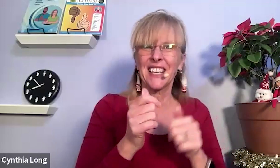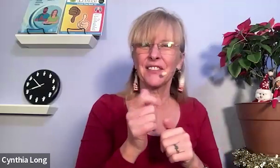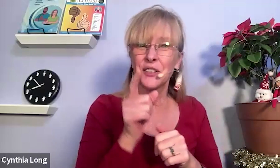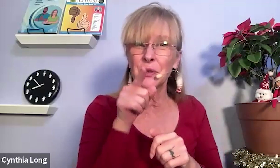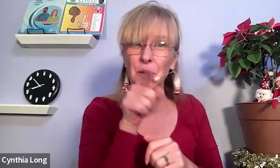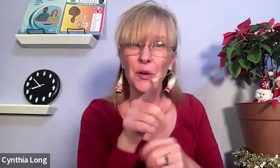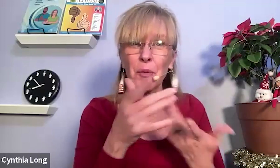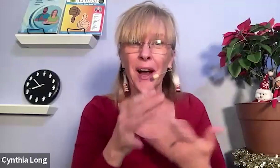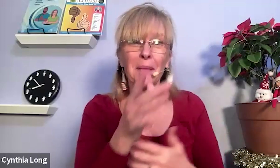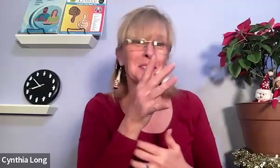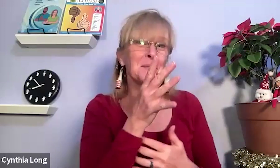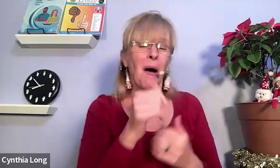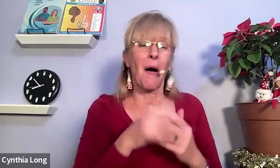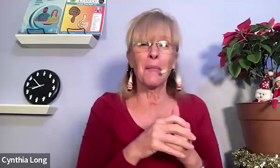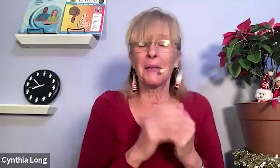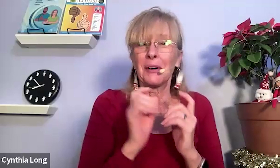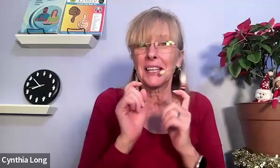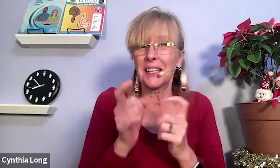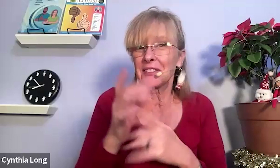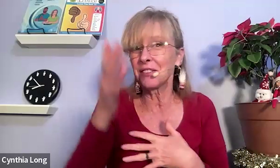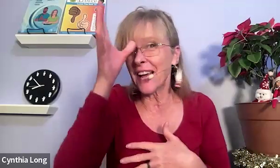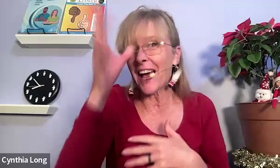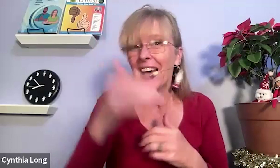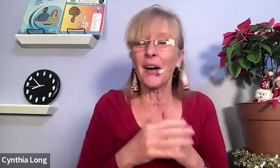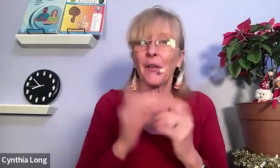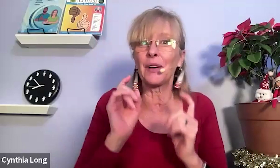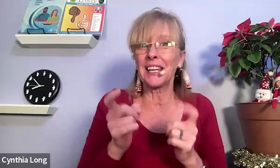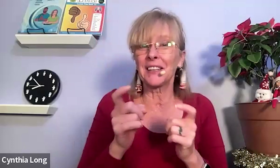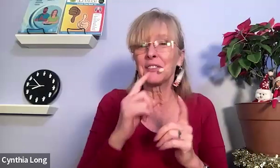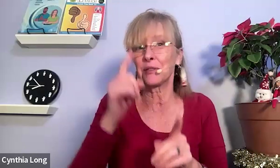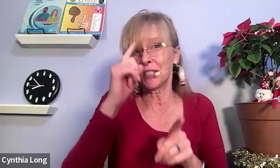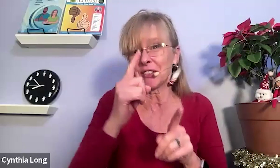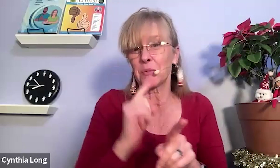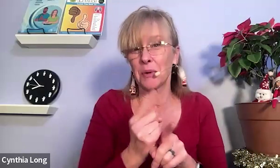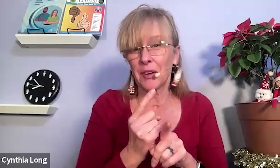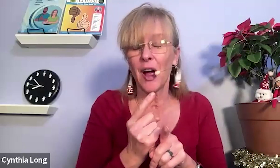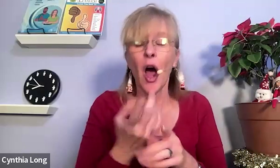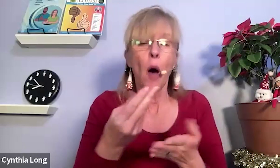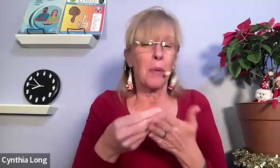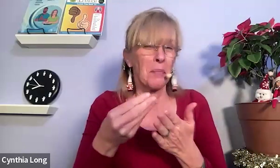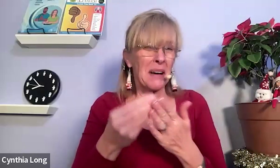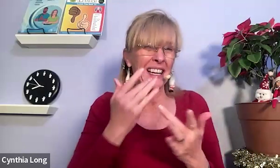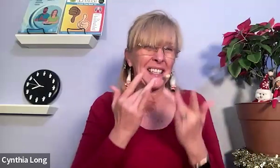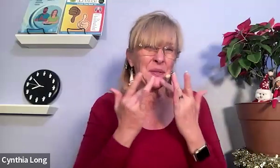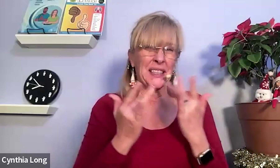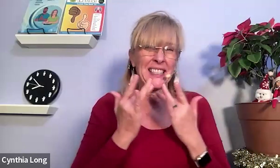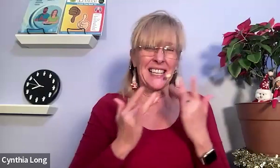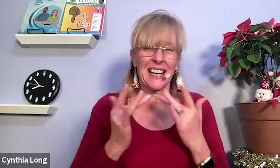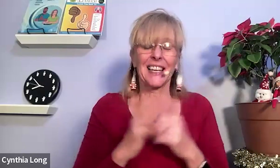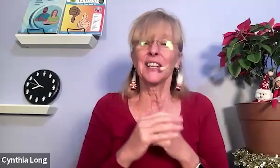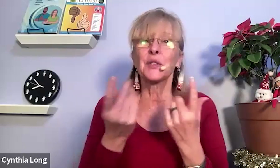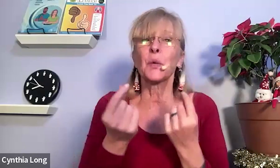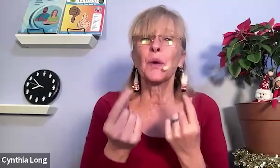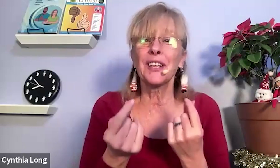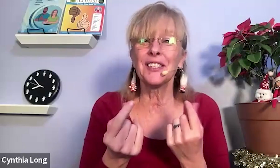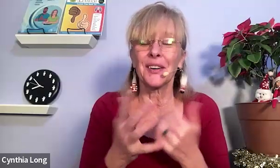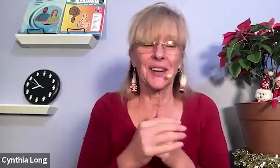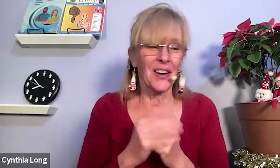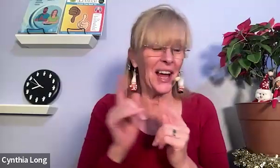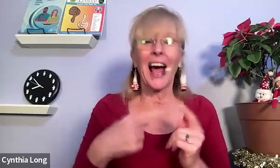give to you, perhaps as mom, want to give to dad, or want to give to sister or brother, but money is really tight. So, what do you do? Okay, I